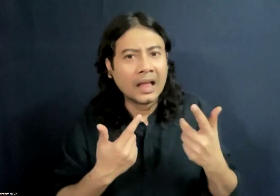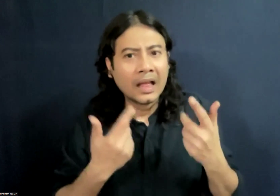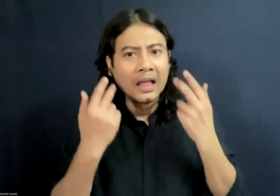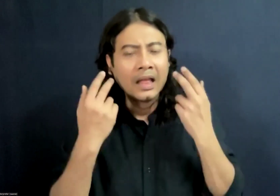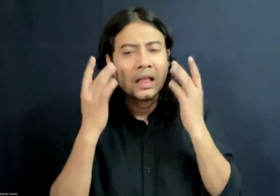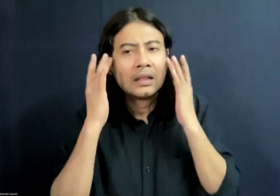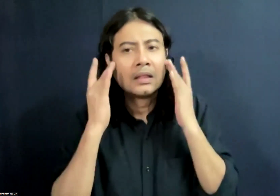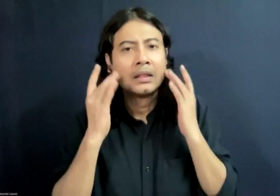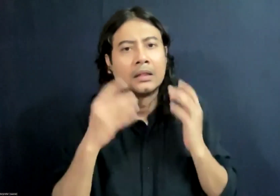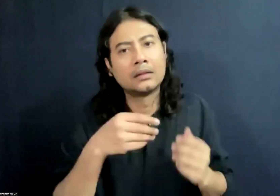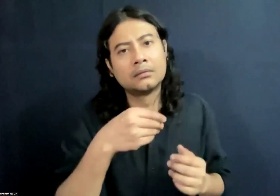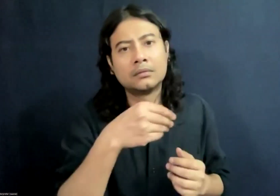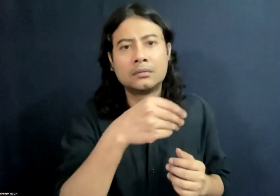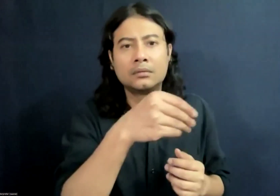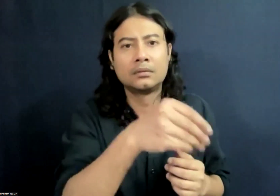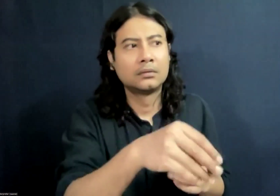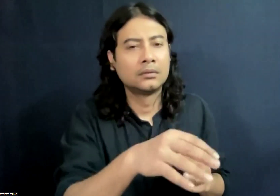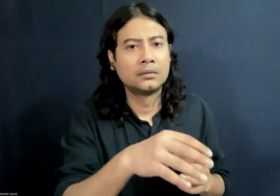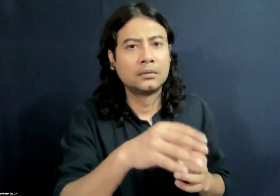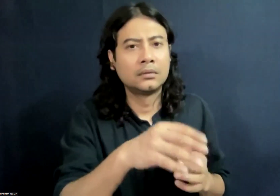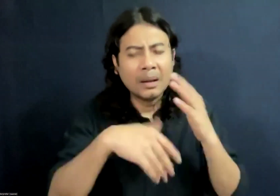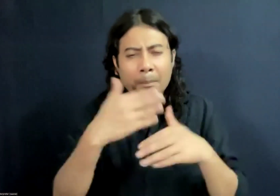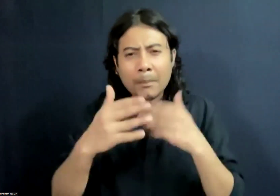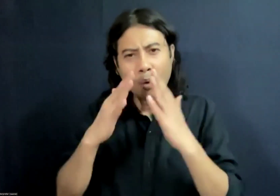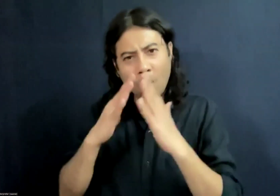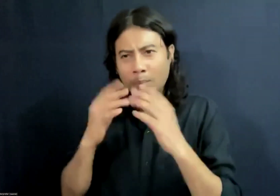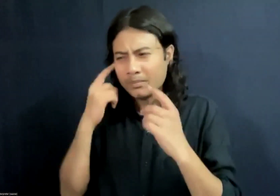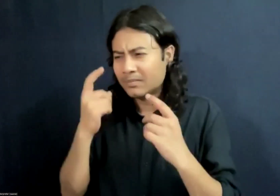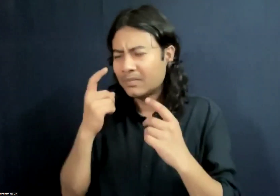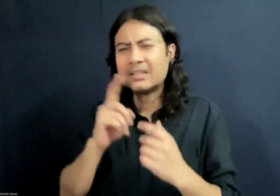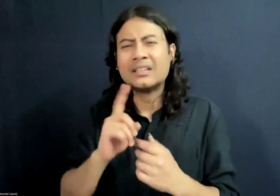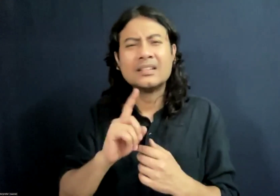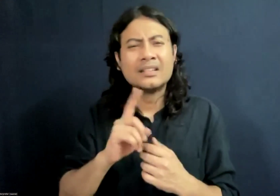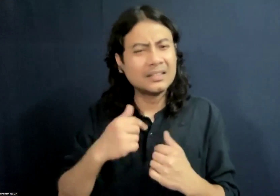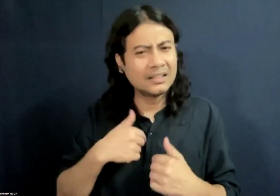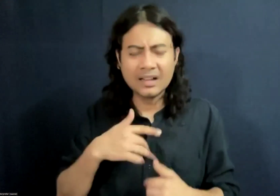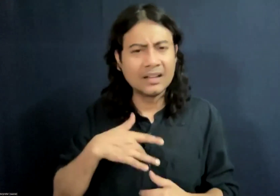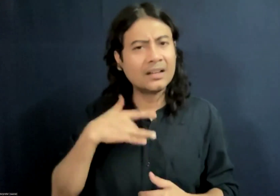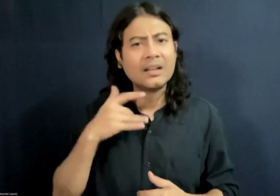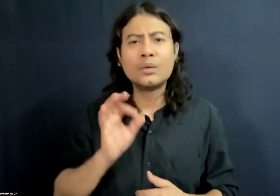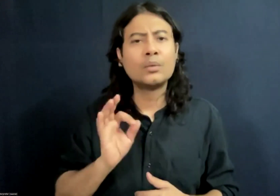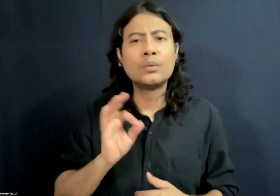told you, either a politician or donation for going to Swargloka in next birth, or